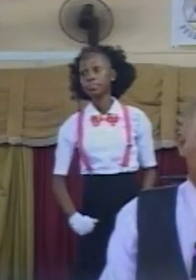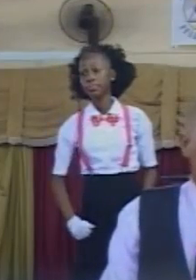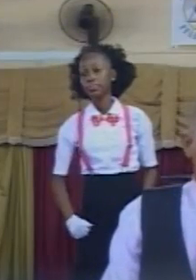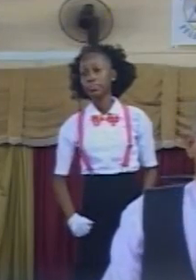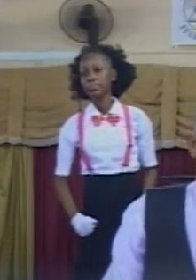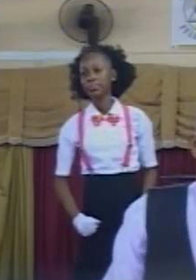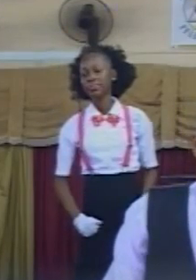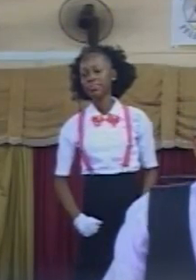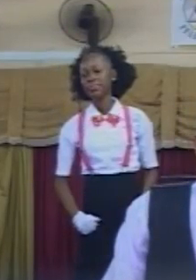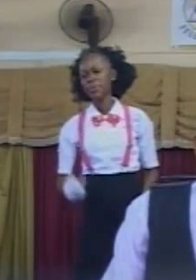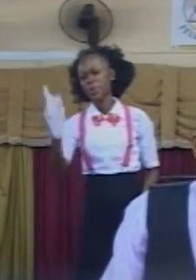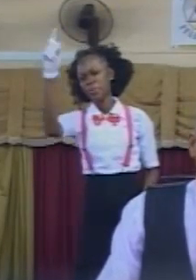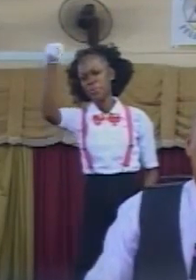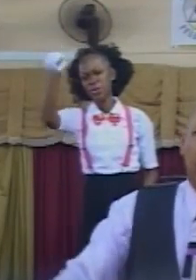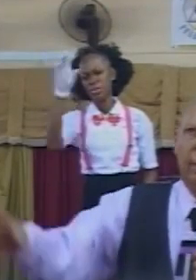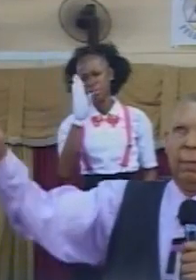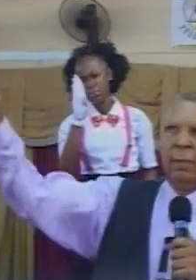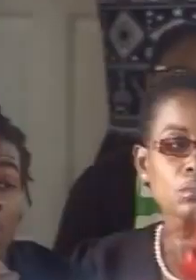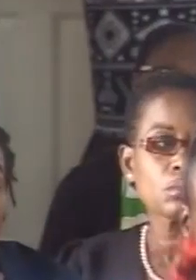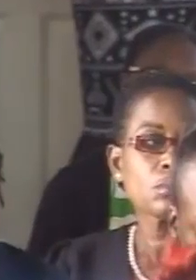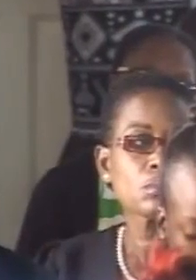deserves to be worshipped.